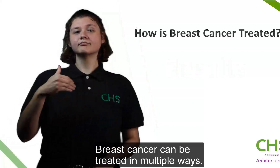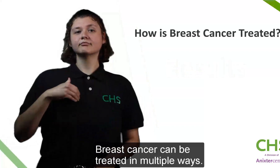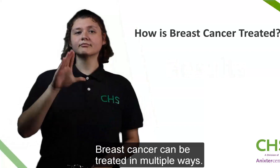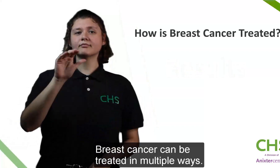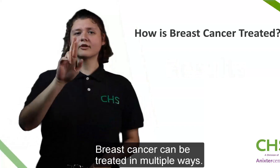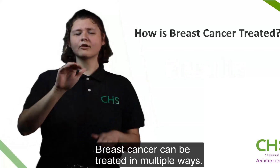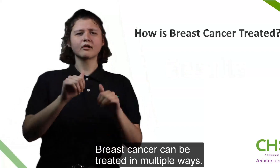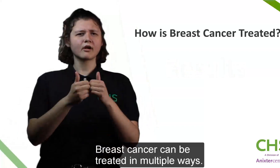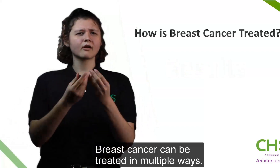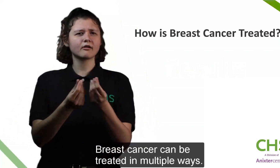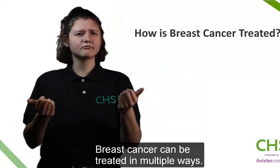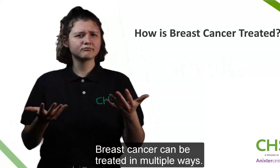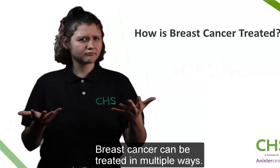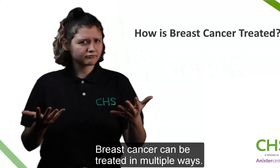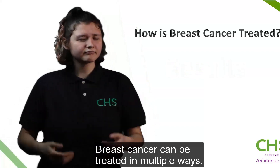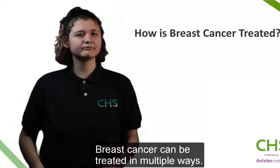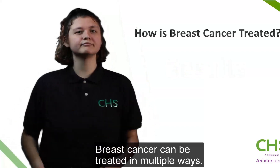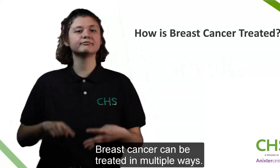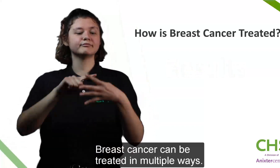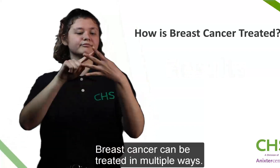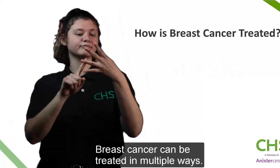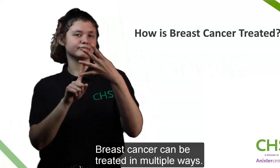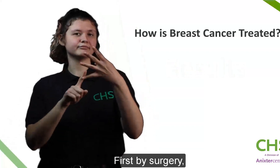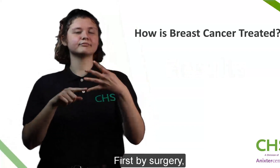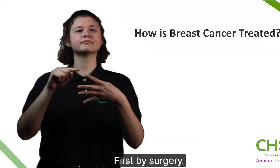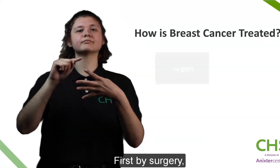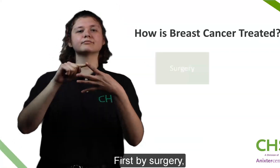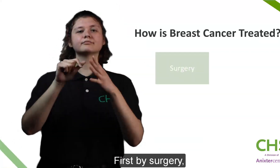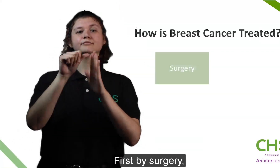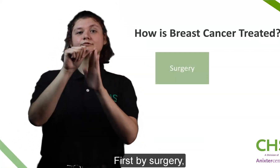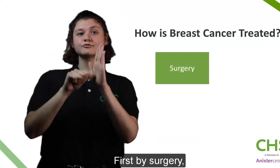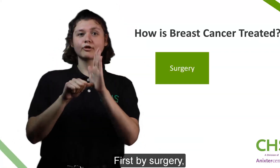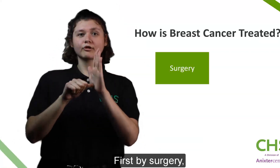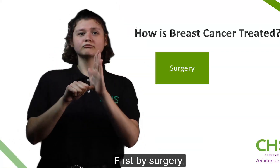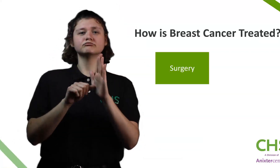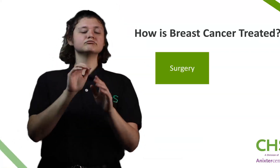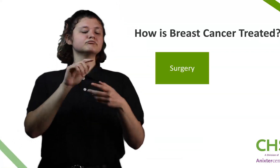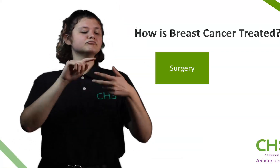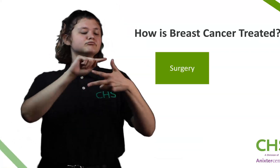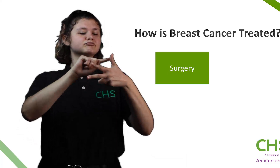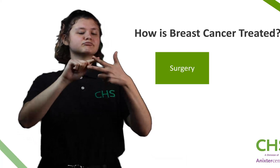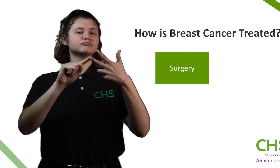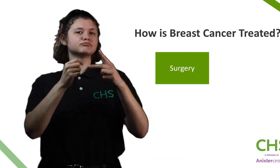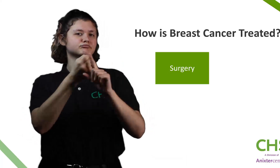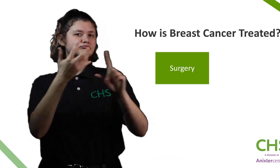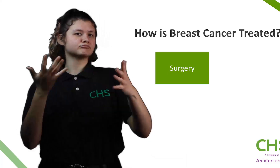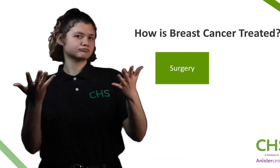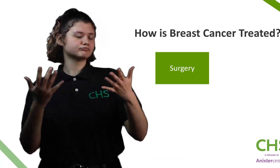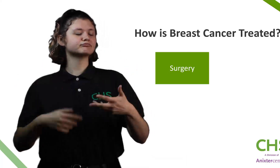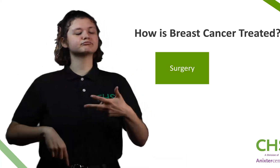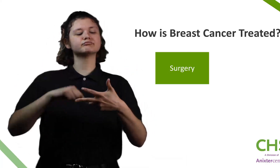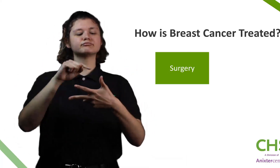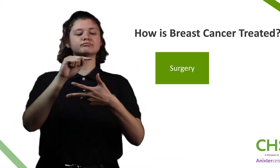Breast cancer can be treated in multiple ways. First, by surgery,